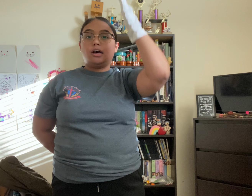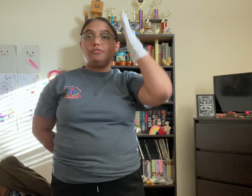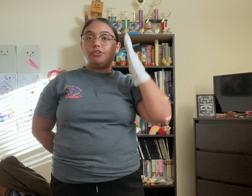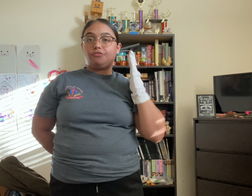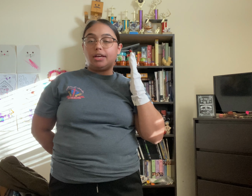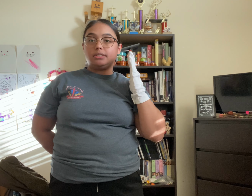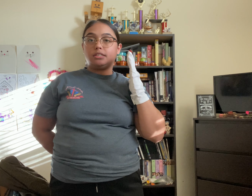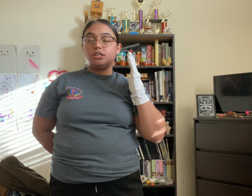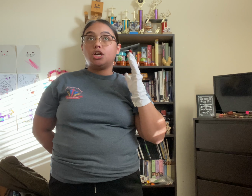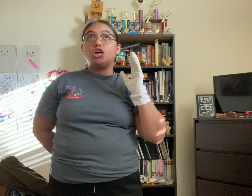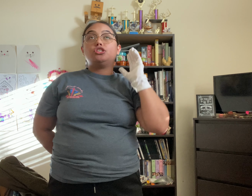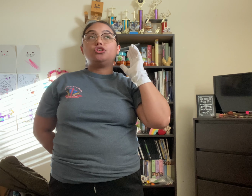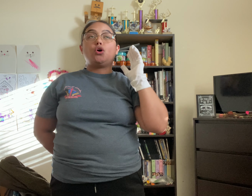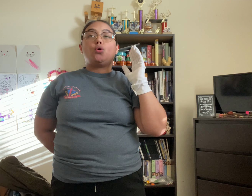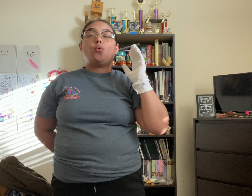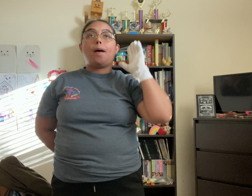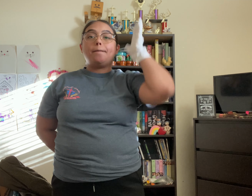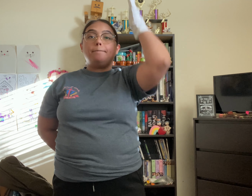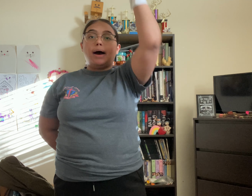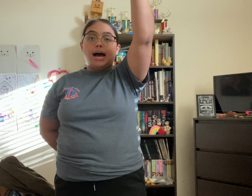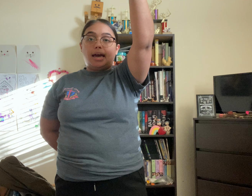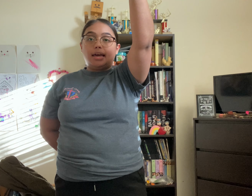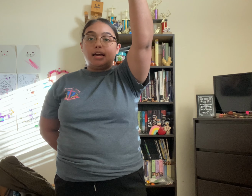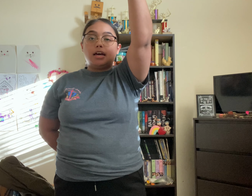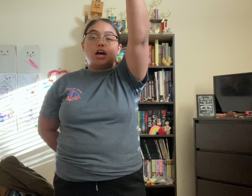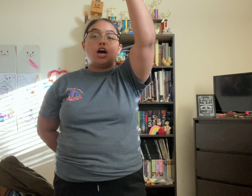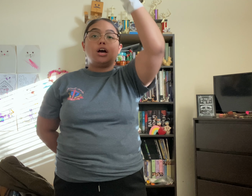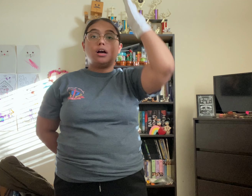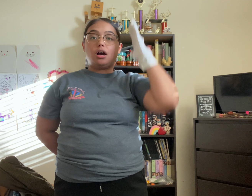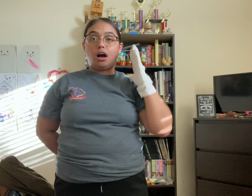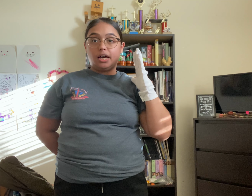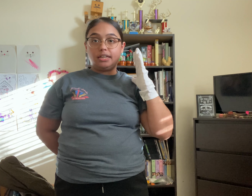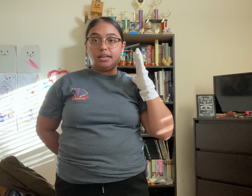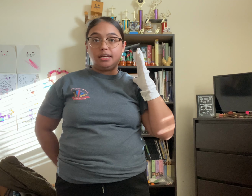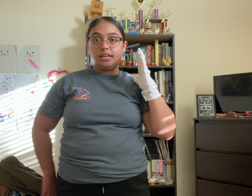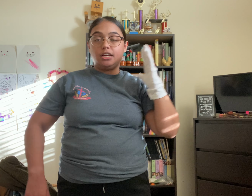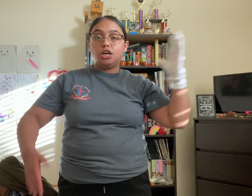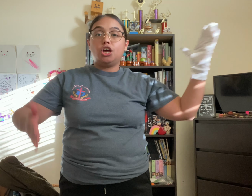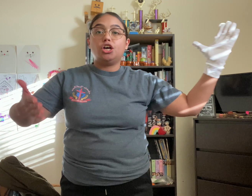your face. So my God